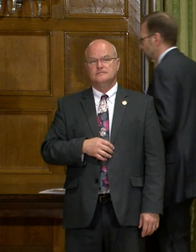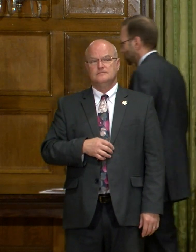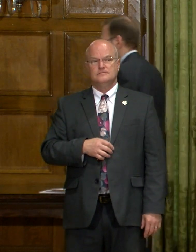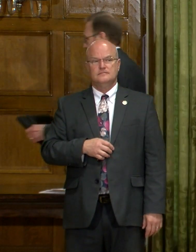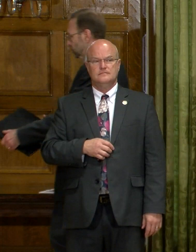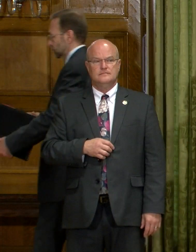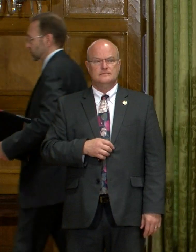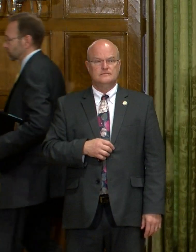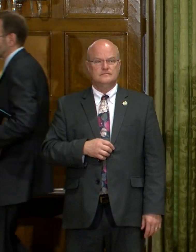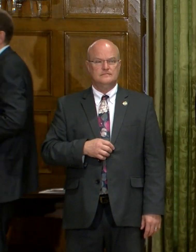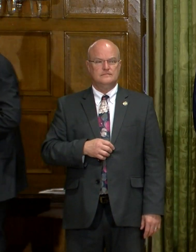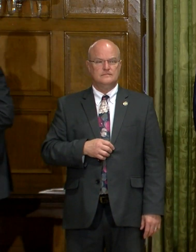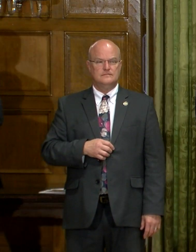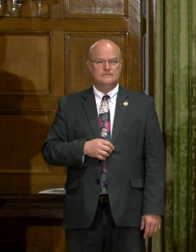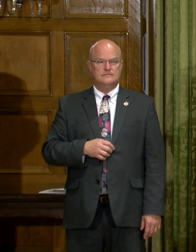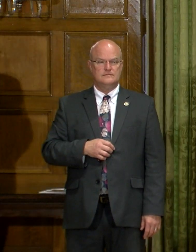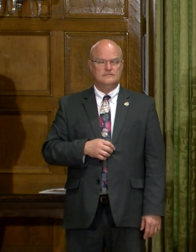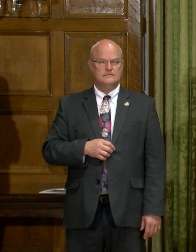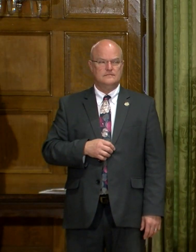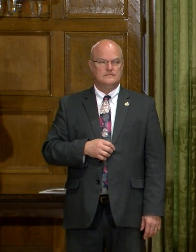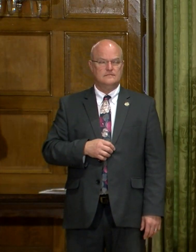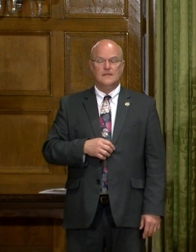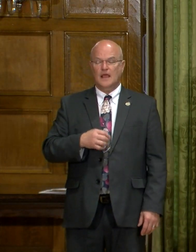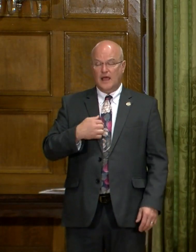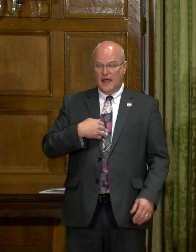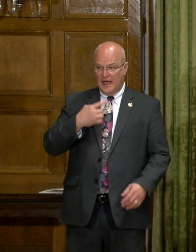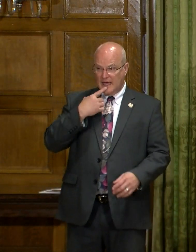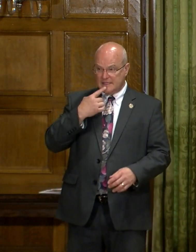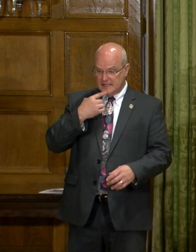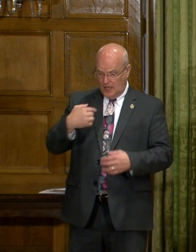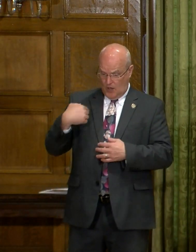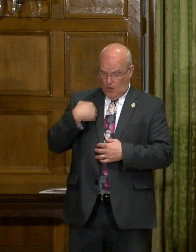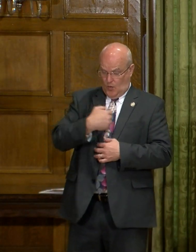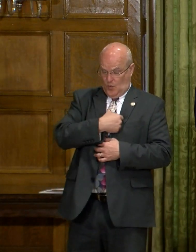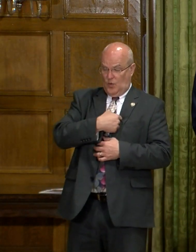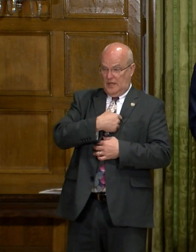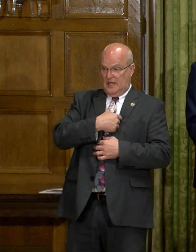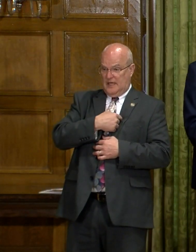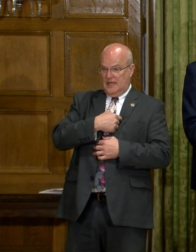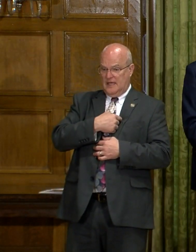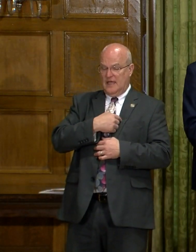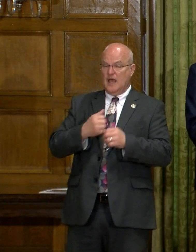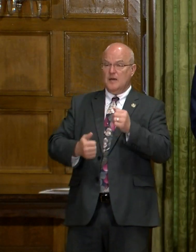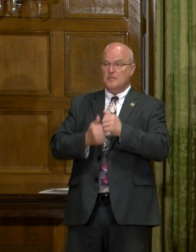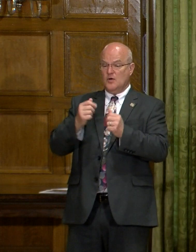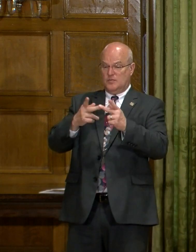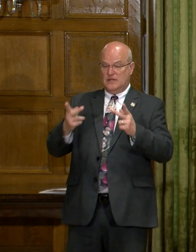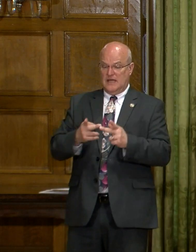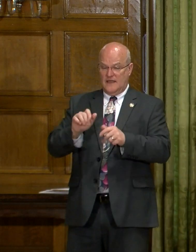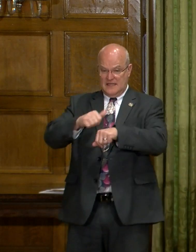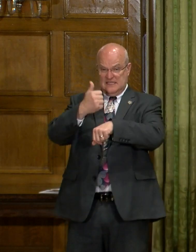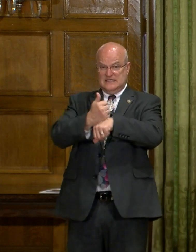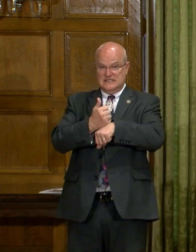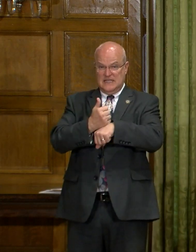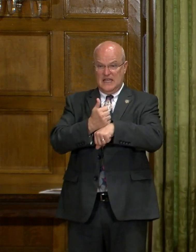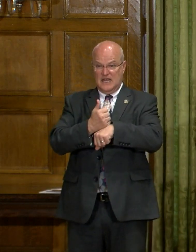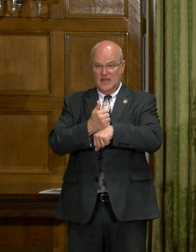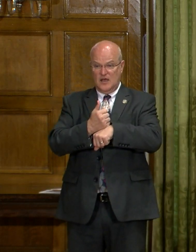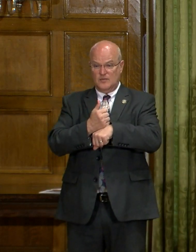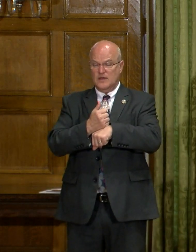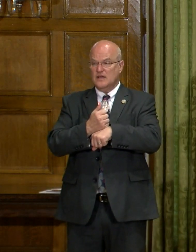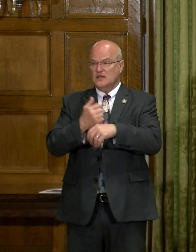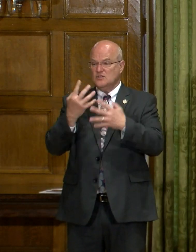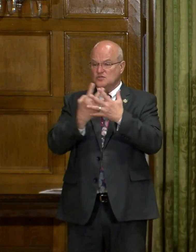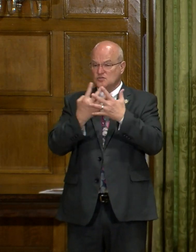Yeah, go ahead, Ken. I can say we and most of the facilities that have set up